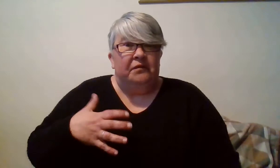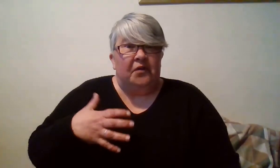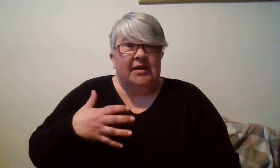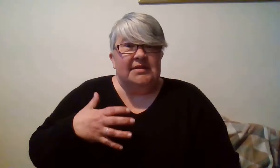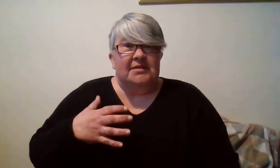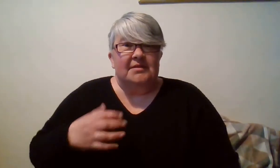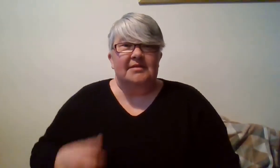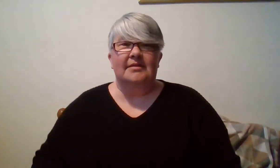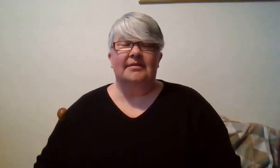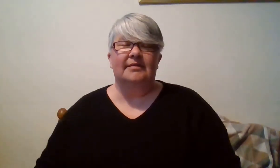Frightened.